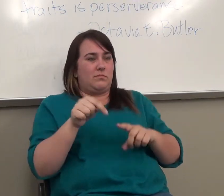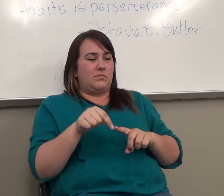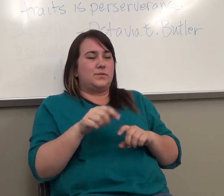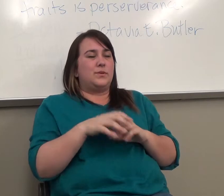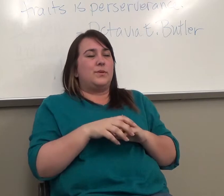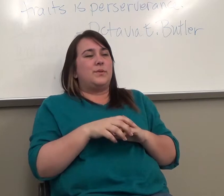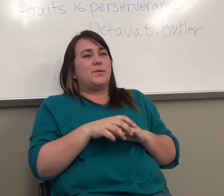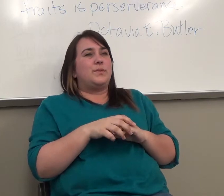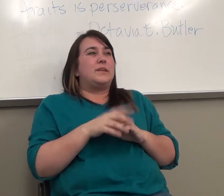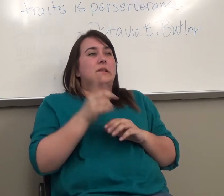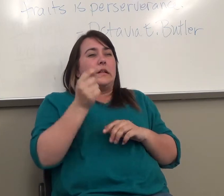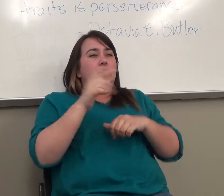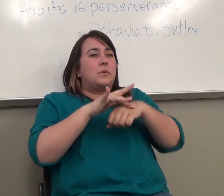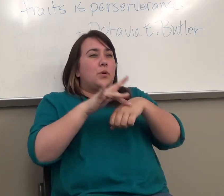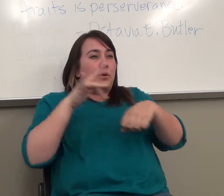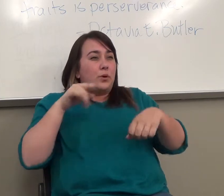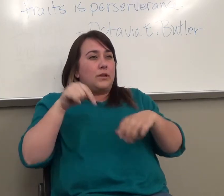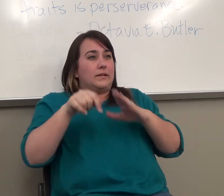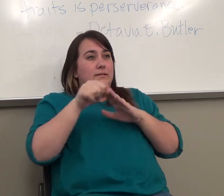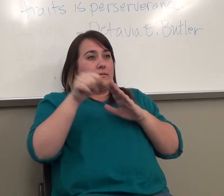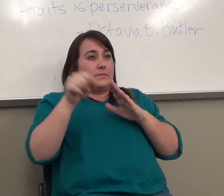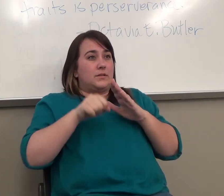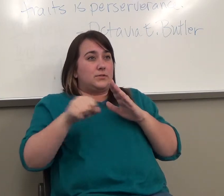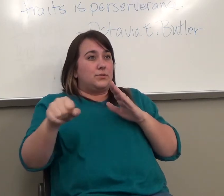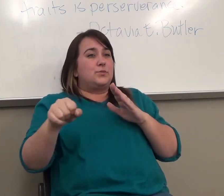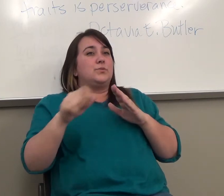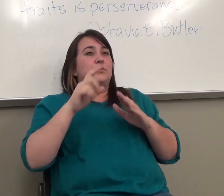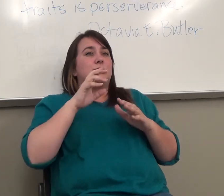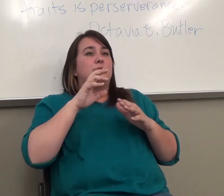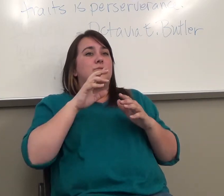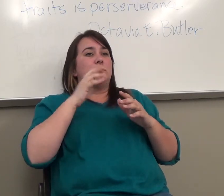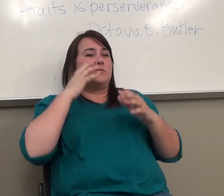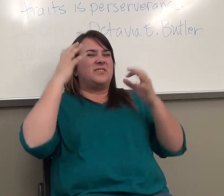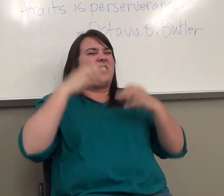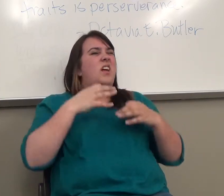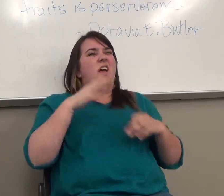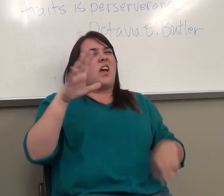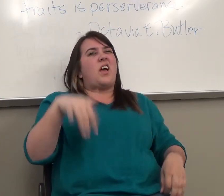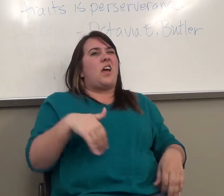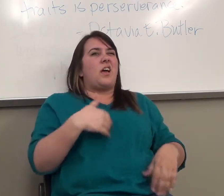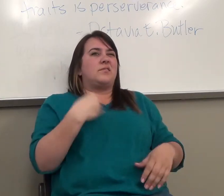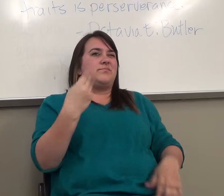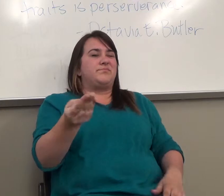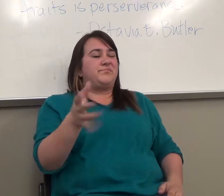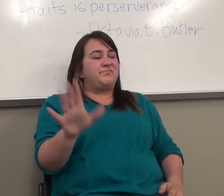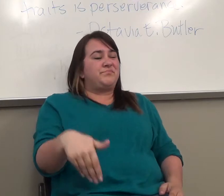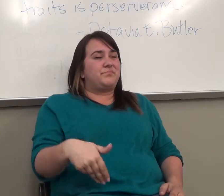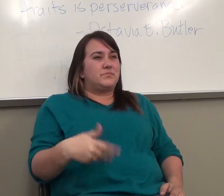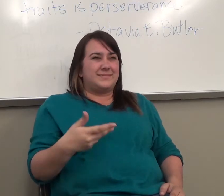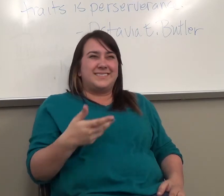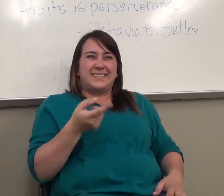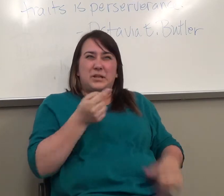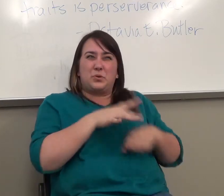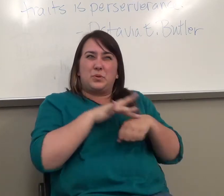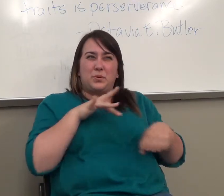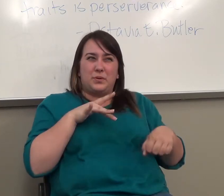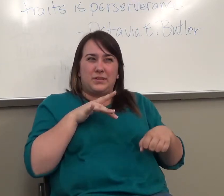little early in the semester to be making the decision of, oh, I'm not going to turn paper in. Usually when a student does that,